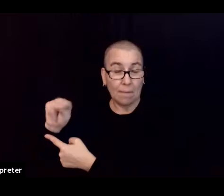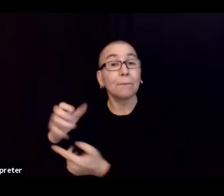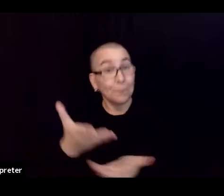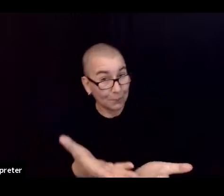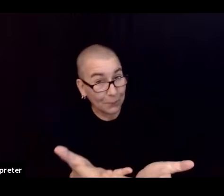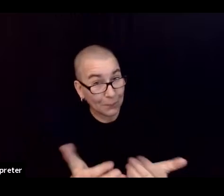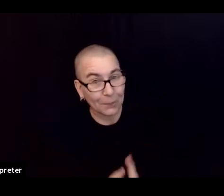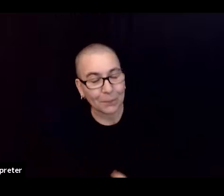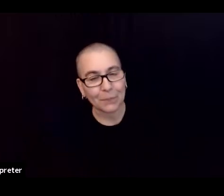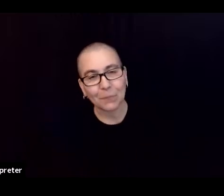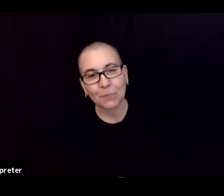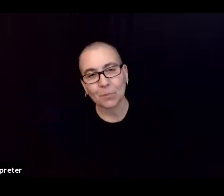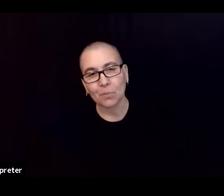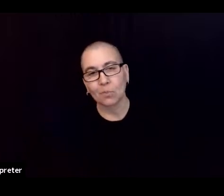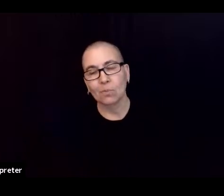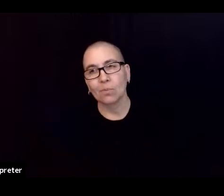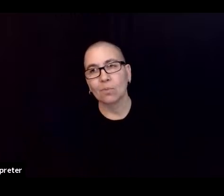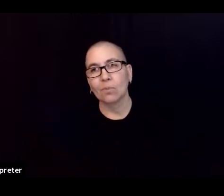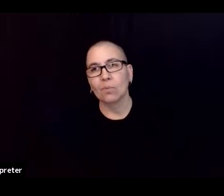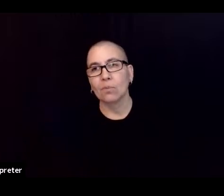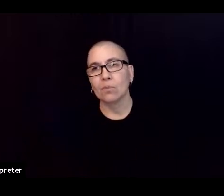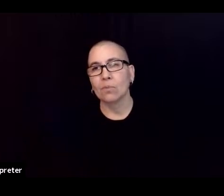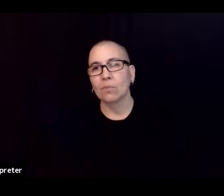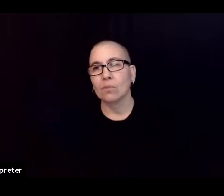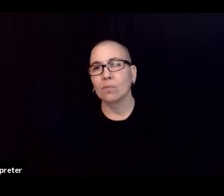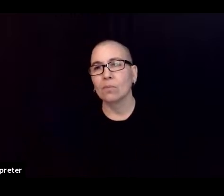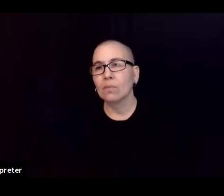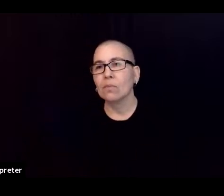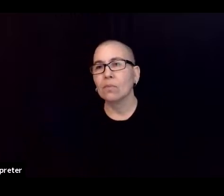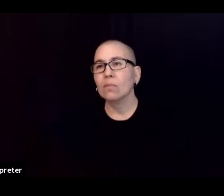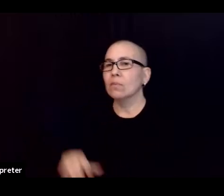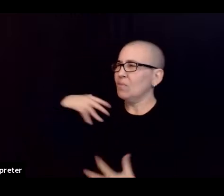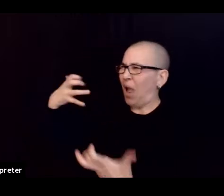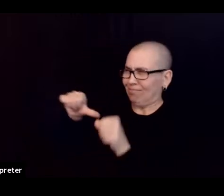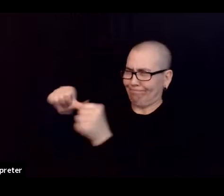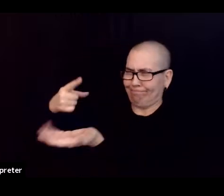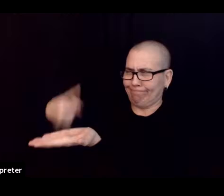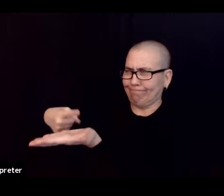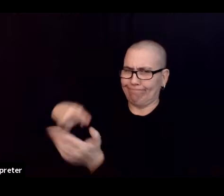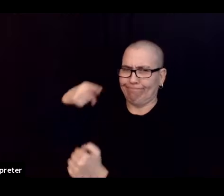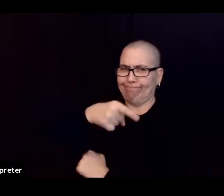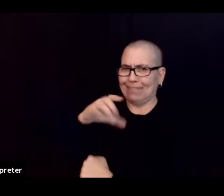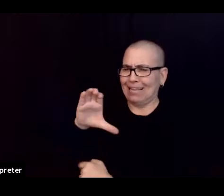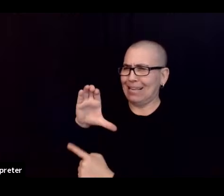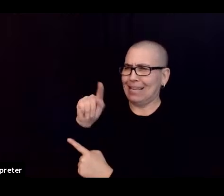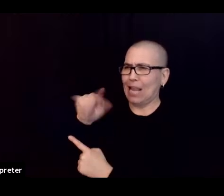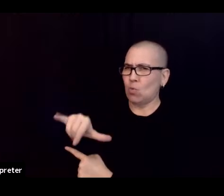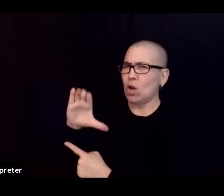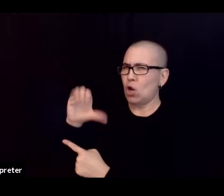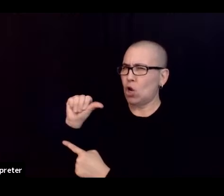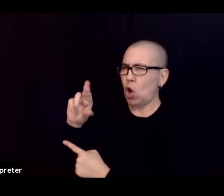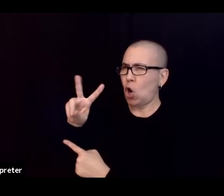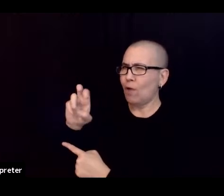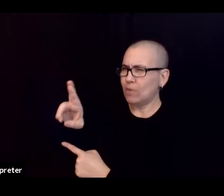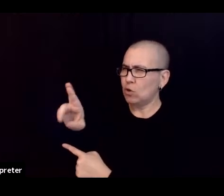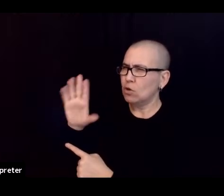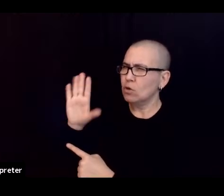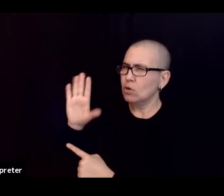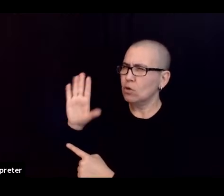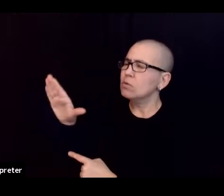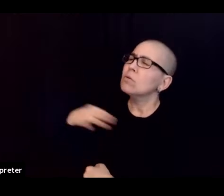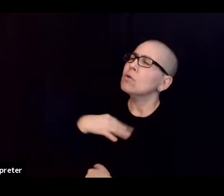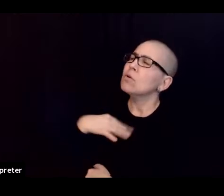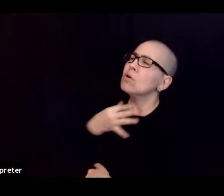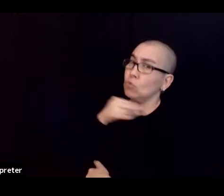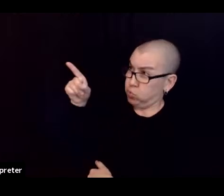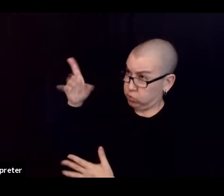With regard to those Carver County sports-related cases, has your investigations determined whether there were cases where everything was done